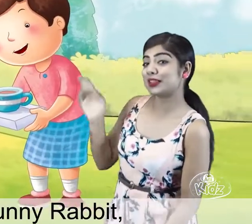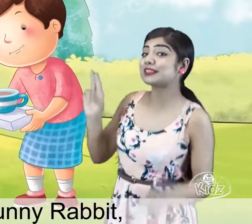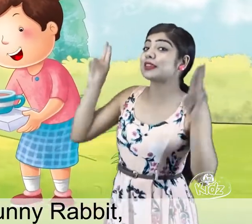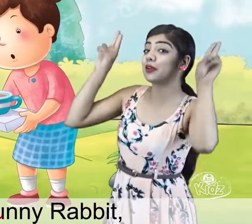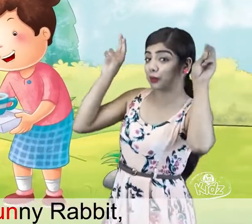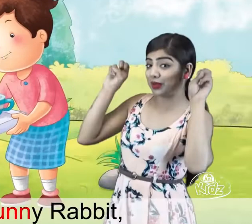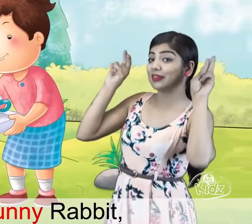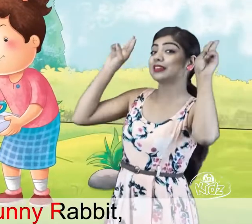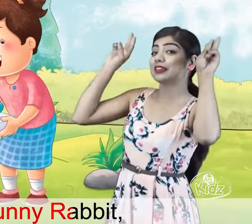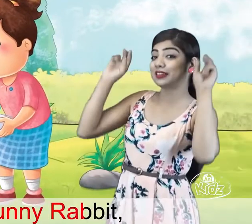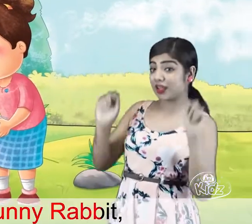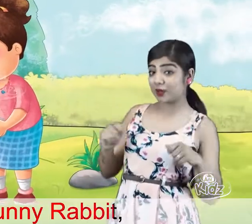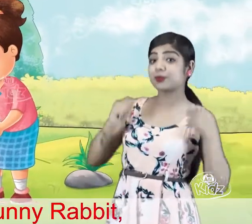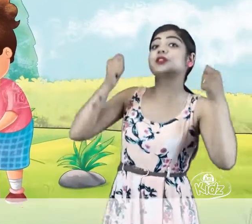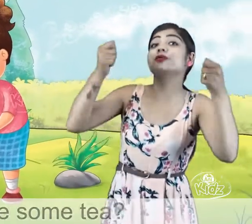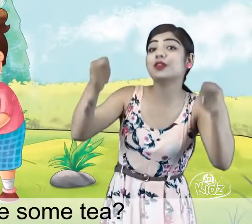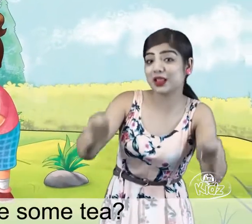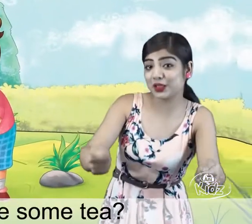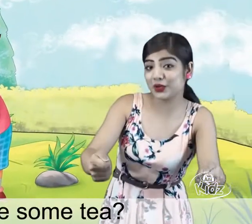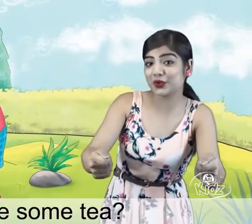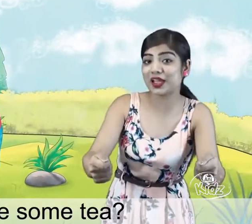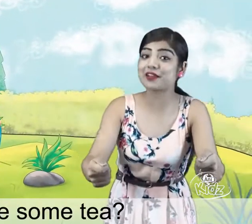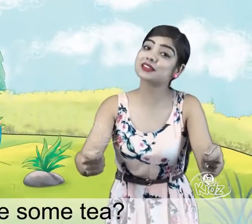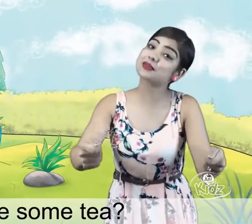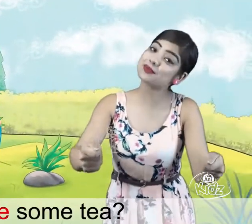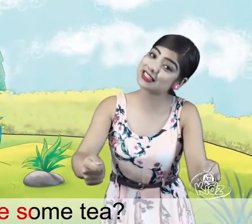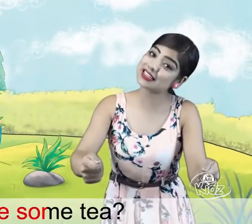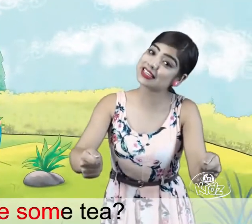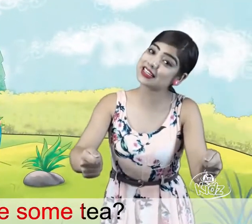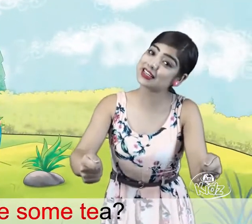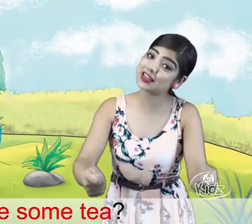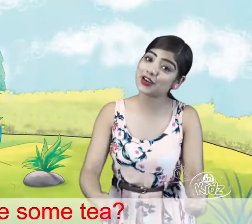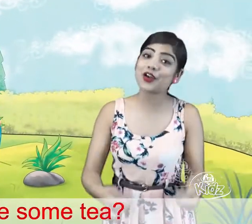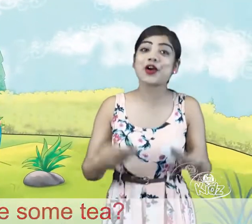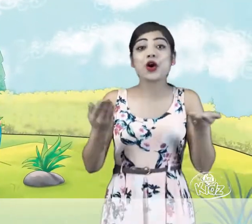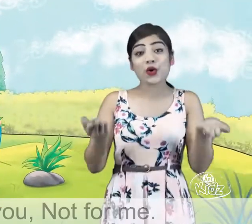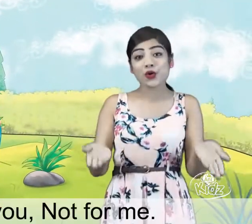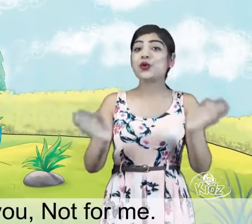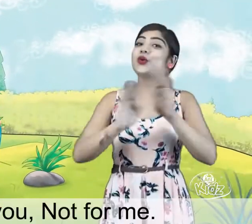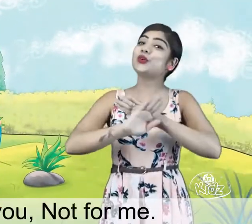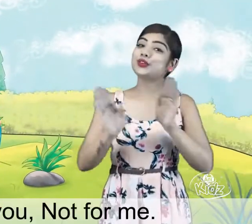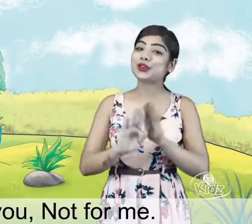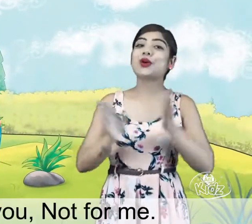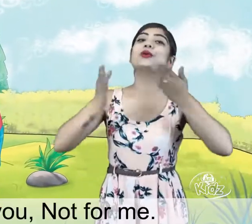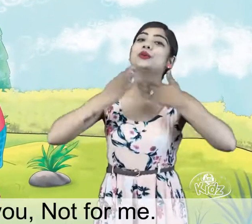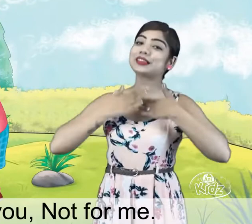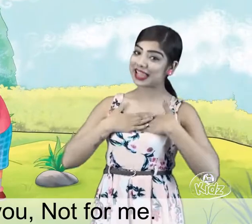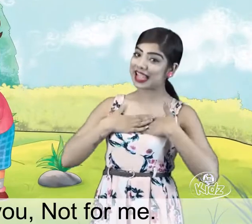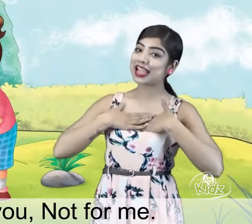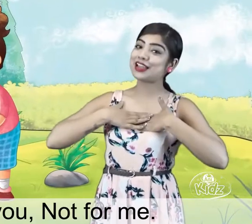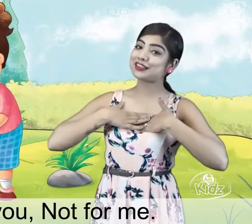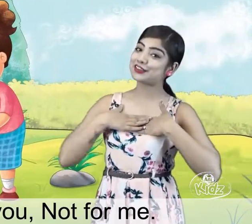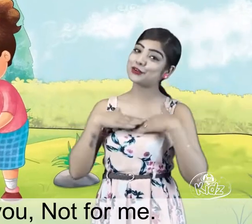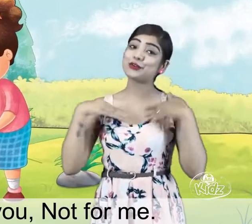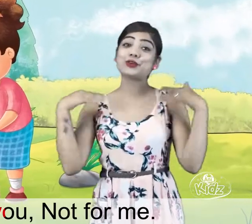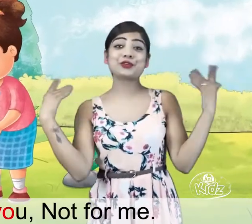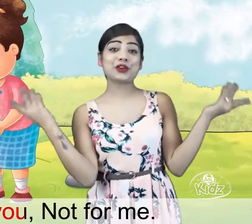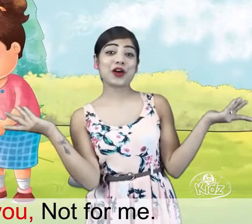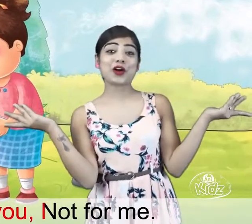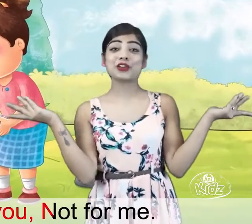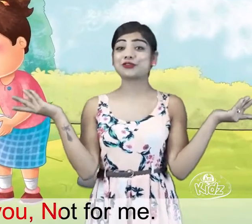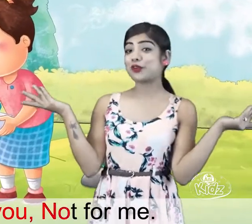Hello, Mr. Bunny Rabbit, will you have some tea? Oh no, thank